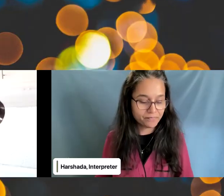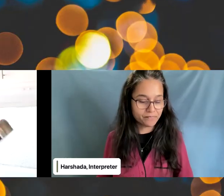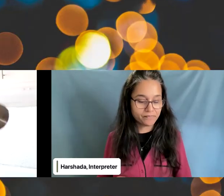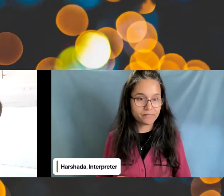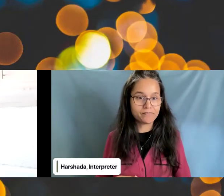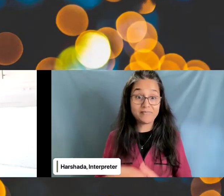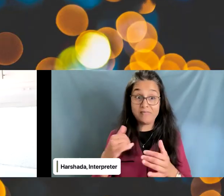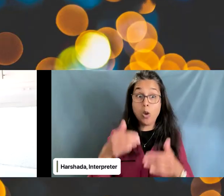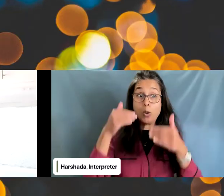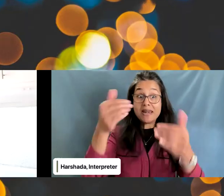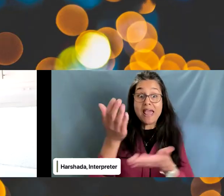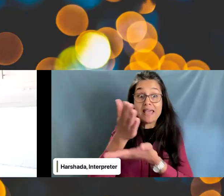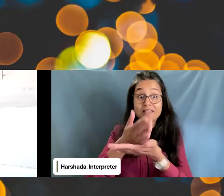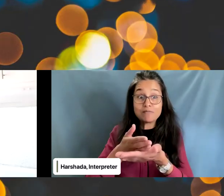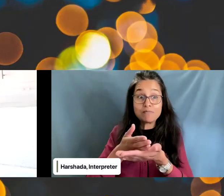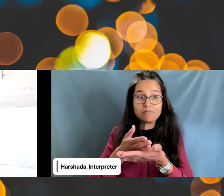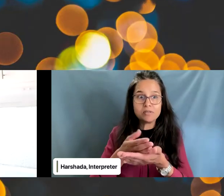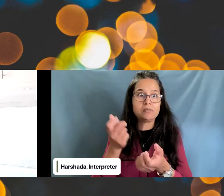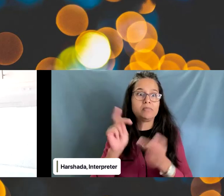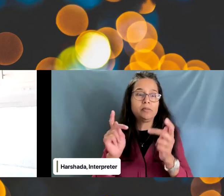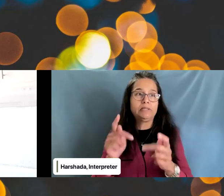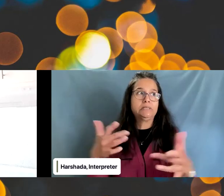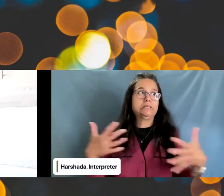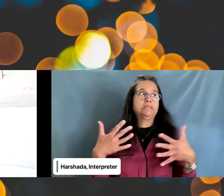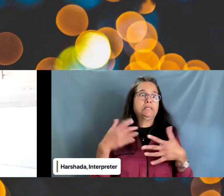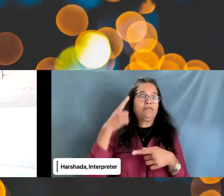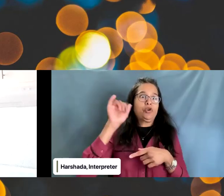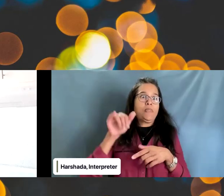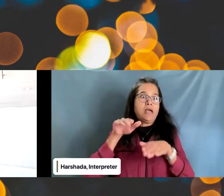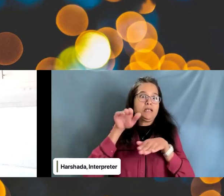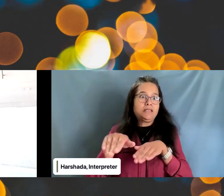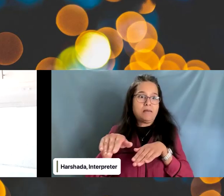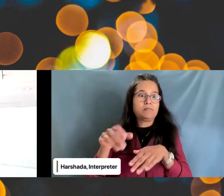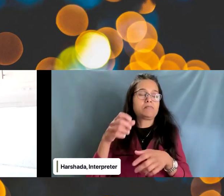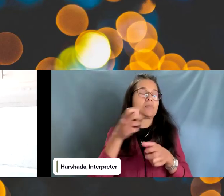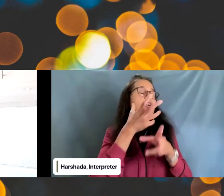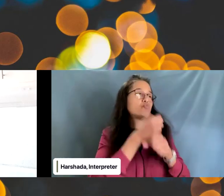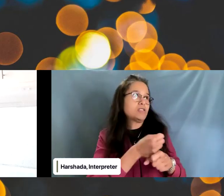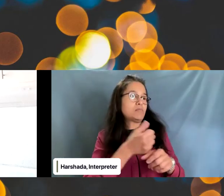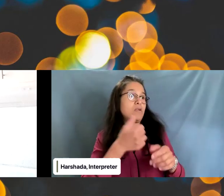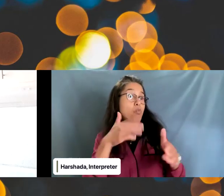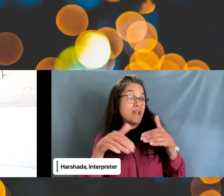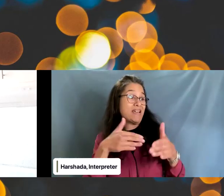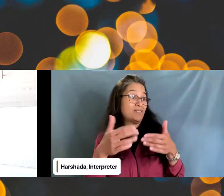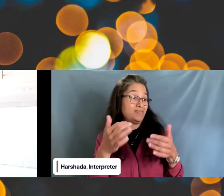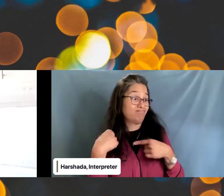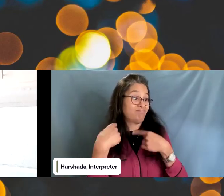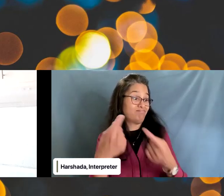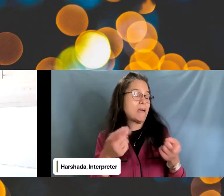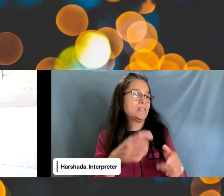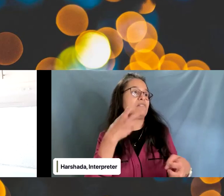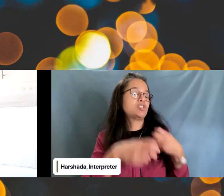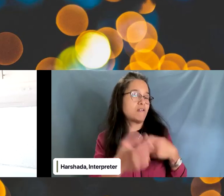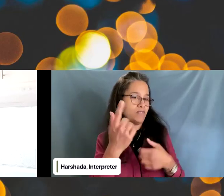our filling. Now, a lot of people are terrified about this step. Trust me, the crust is the hardest step. All right, what we're gonna do here, I'm gonna guide you